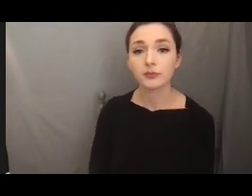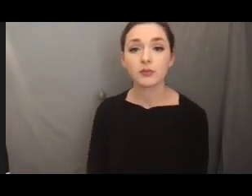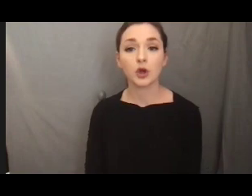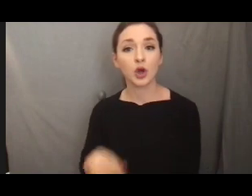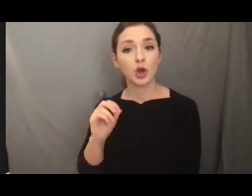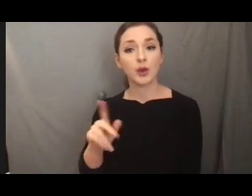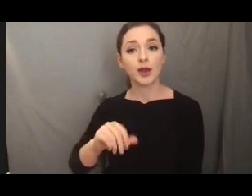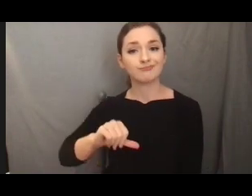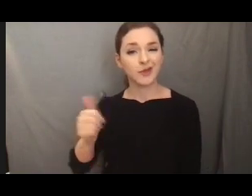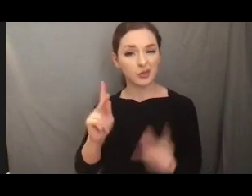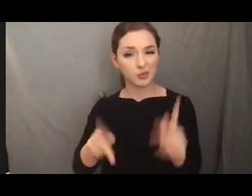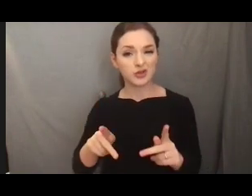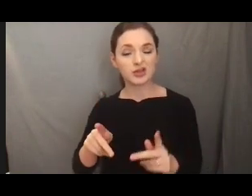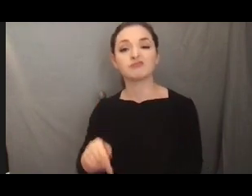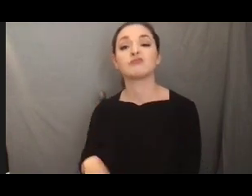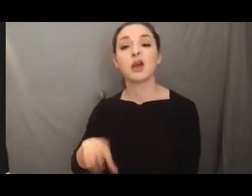Cameron.